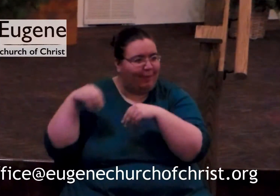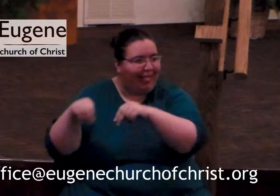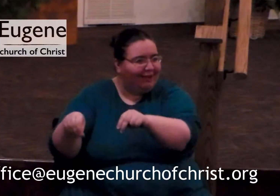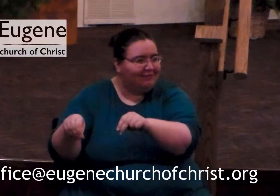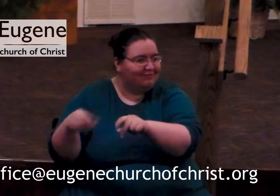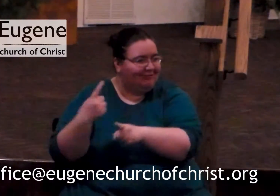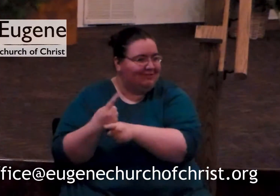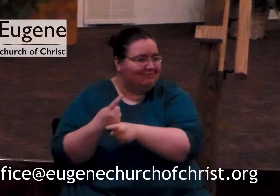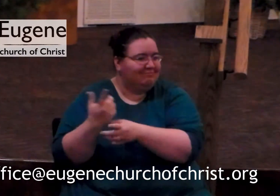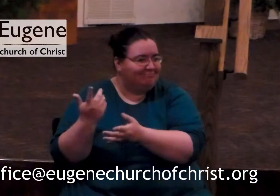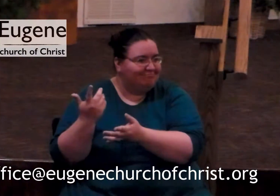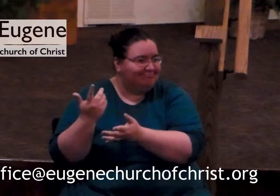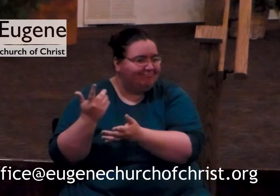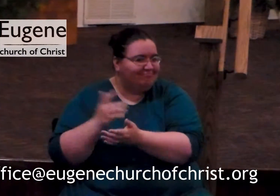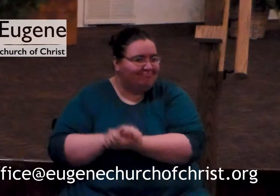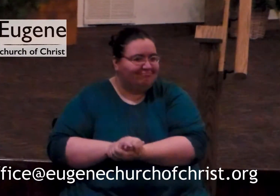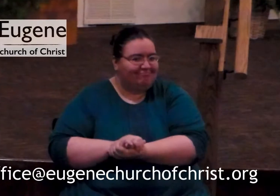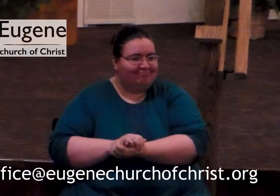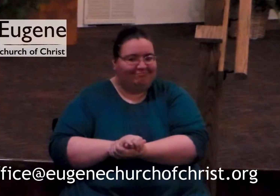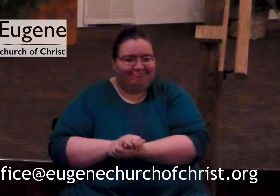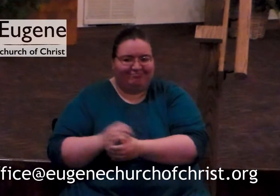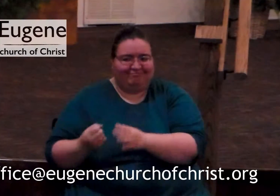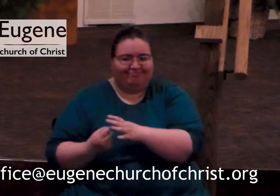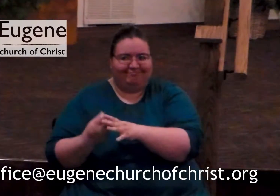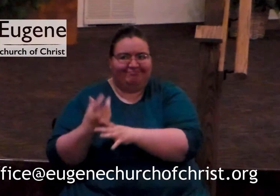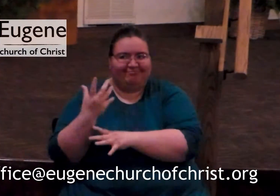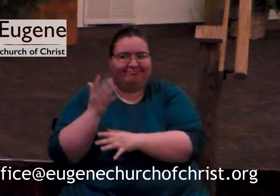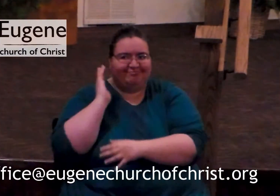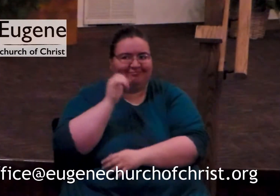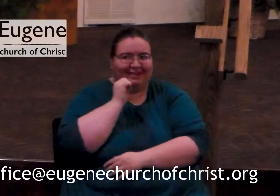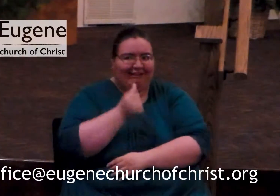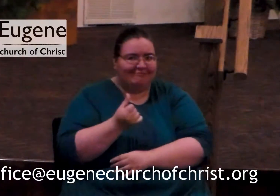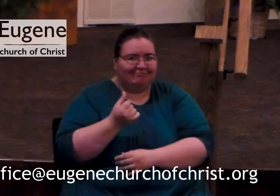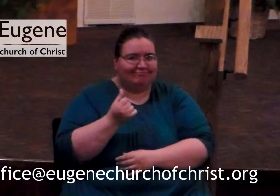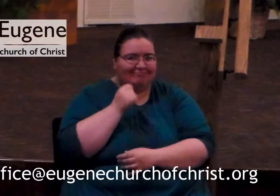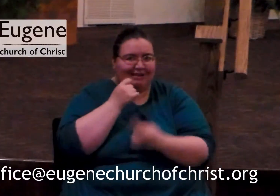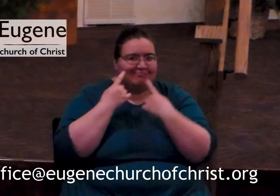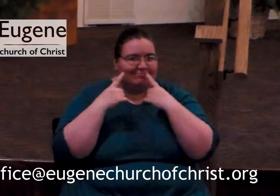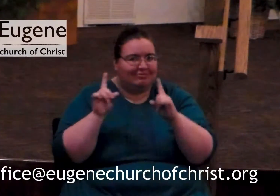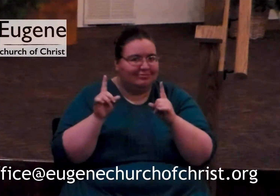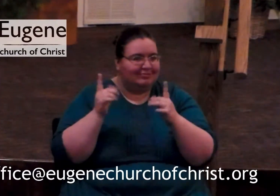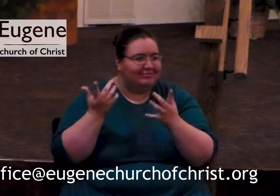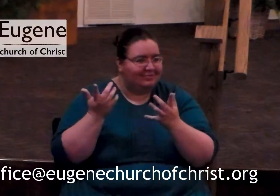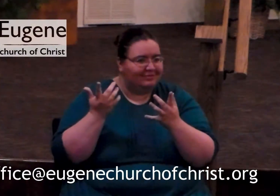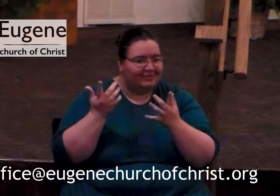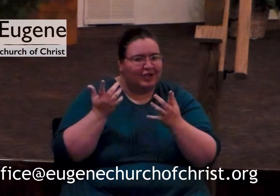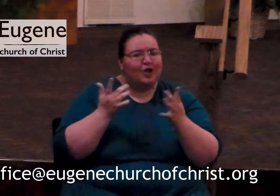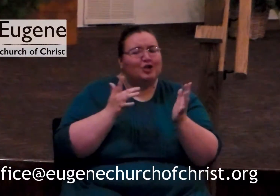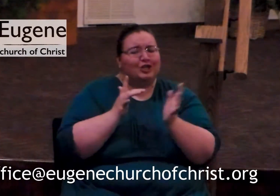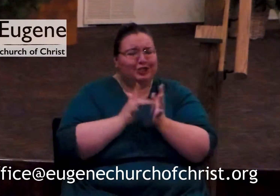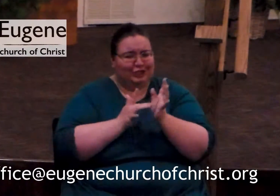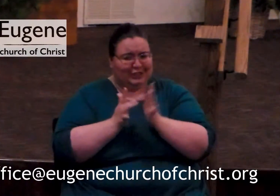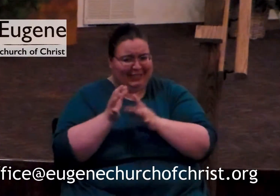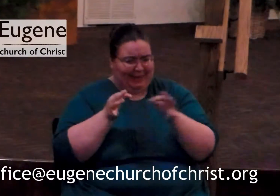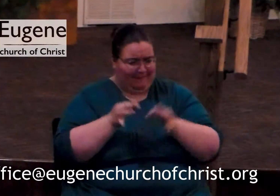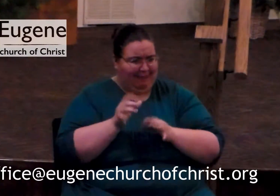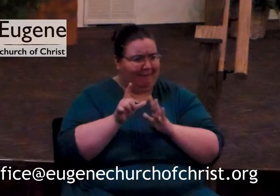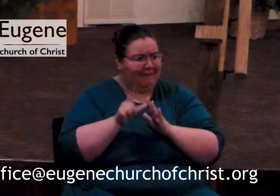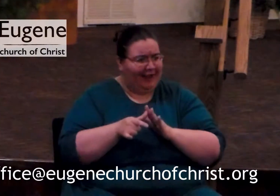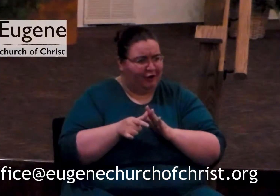plant. Because that's just not going to work. And he explains the parable further down in the chapter, and he says, listen to what this parable of the sower